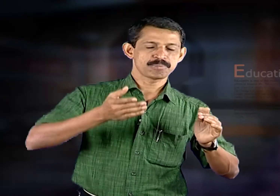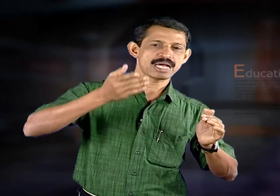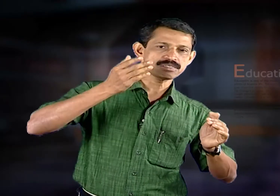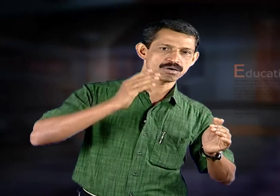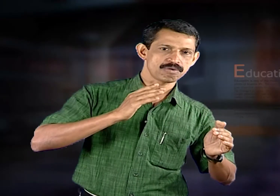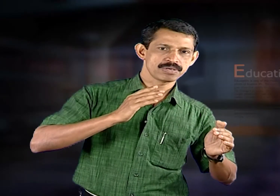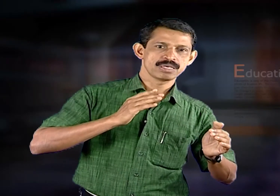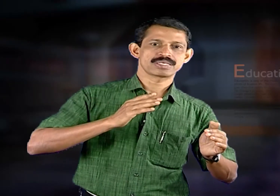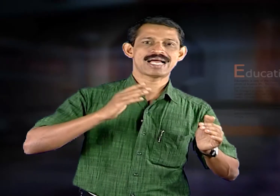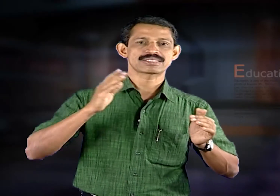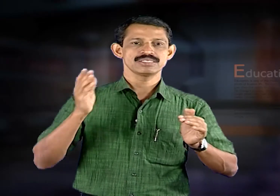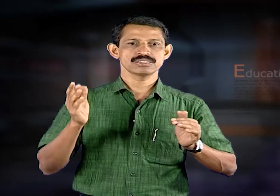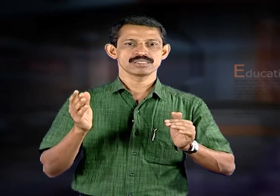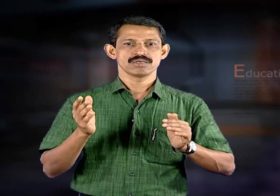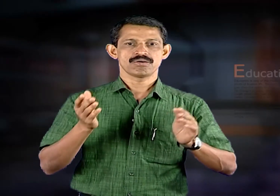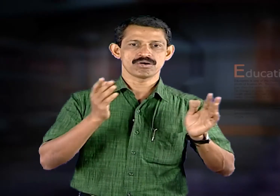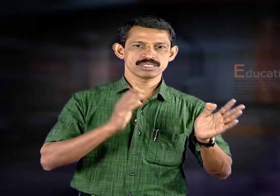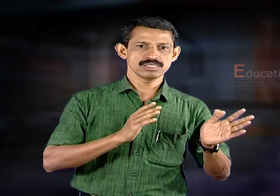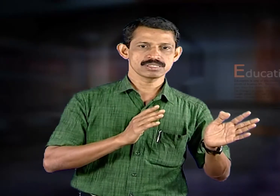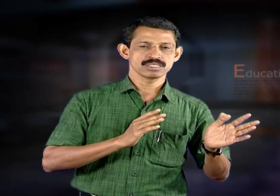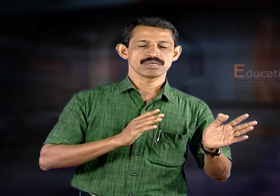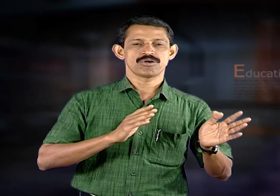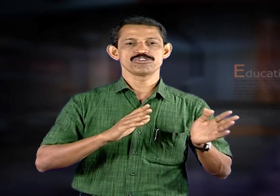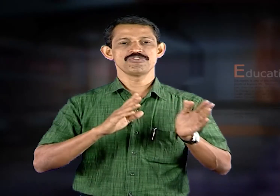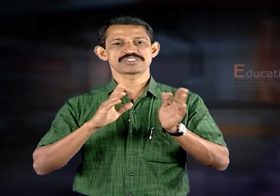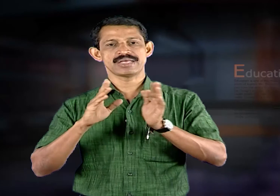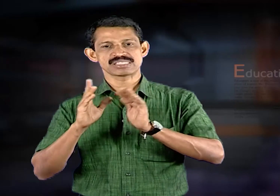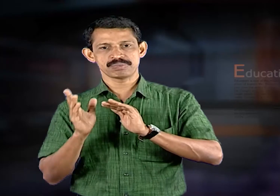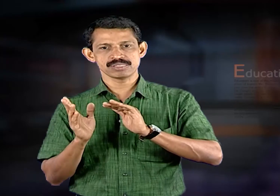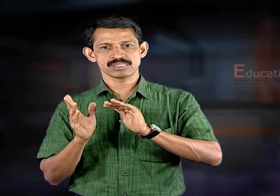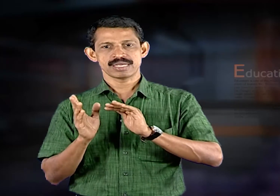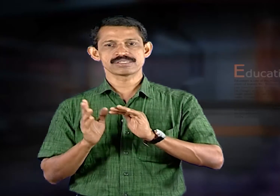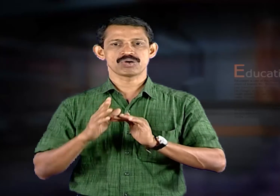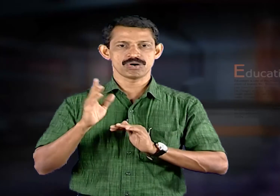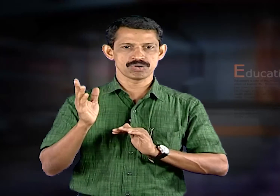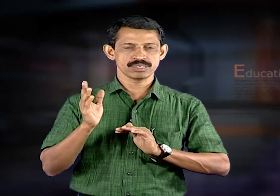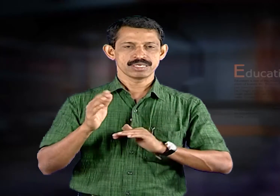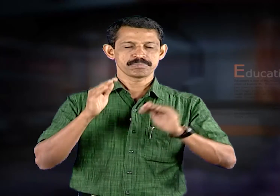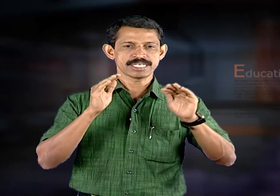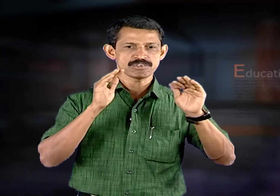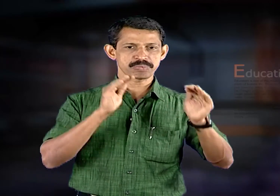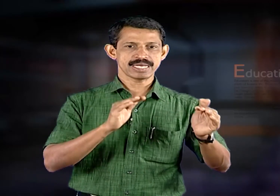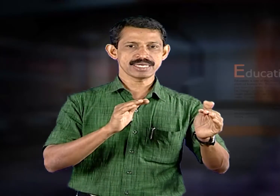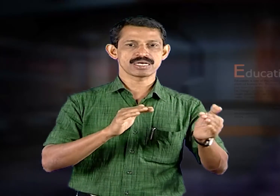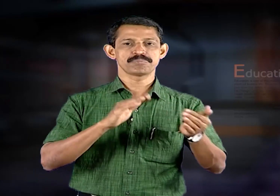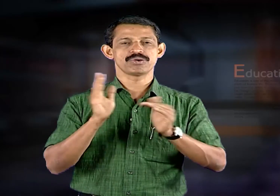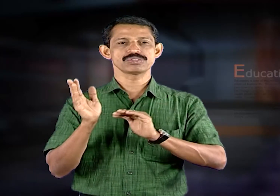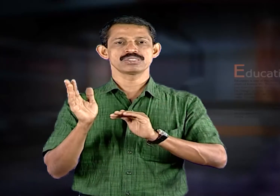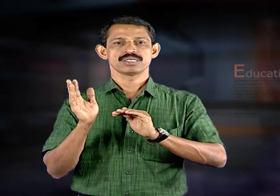comprised of redactors, authors, audiovisual experts and so on meet to plan and compose